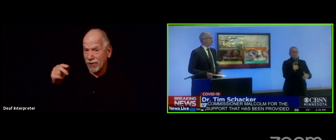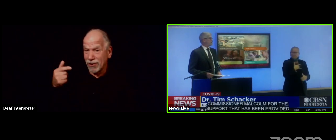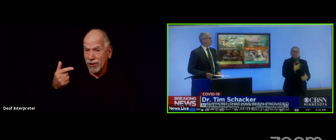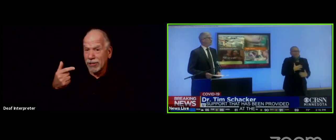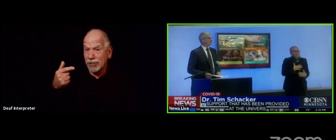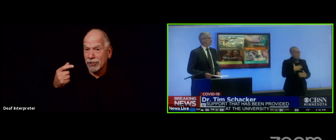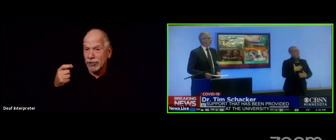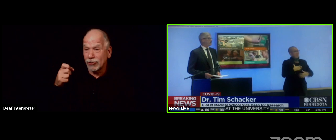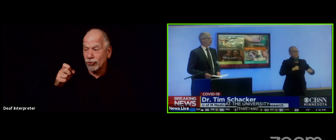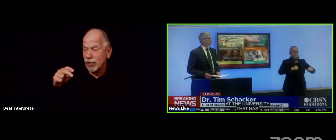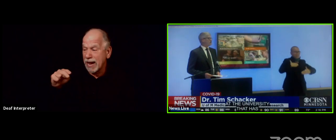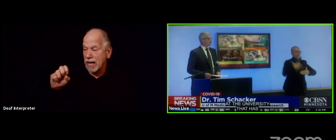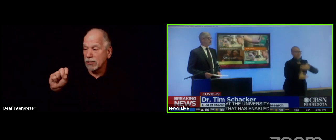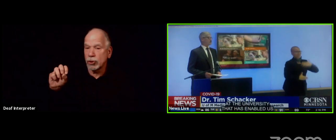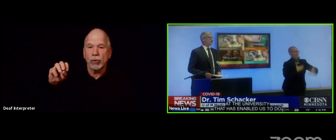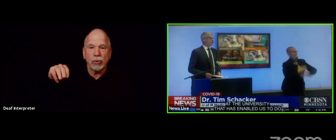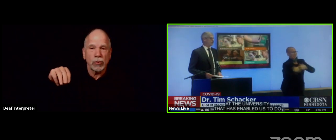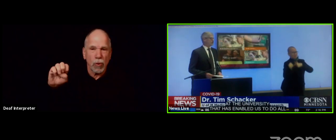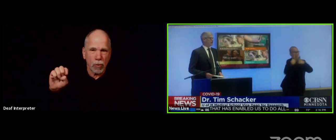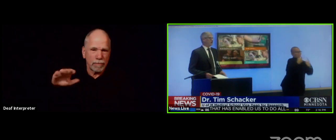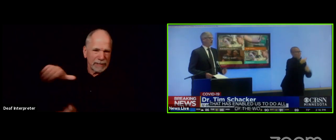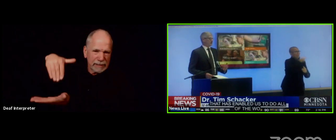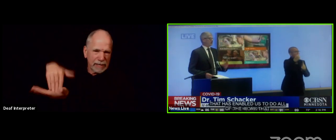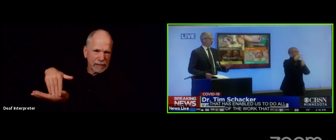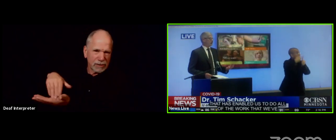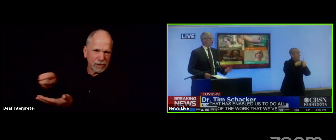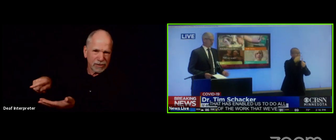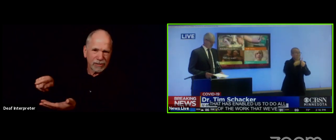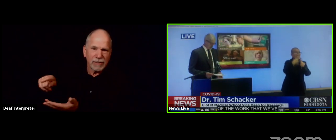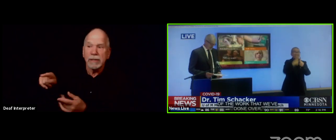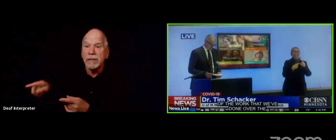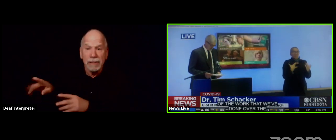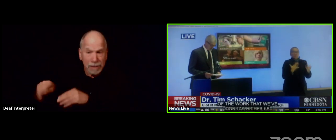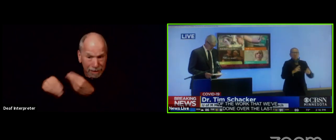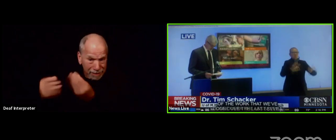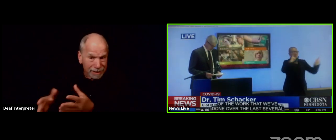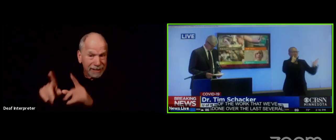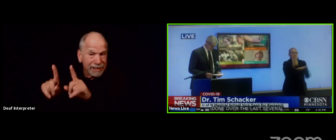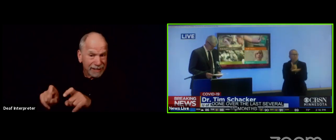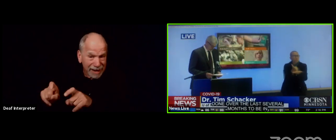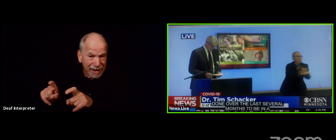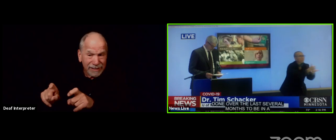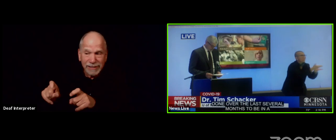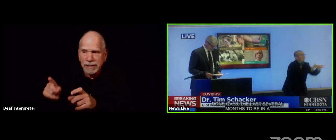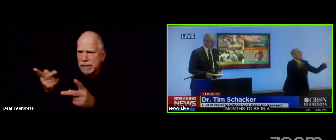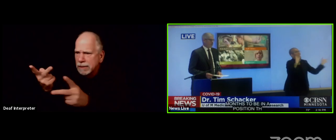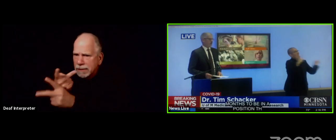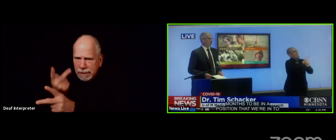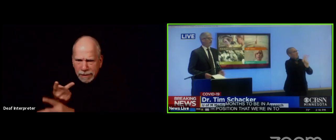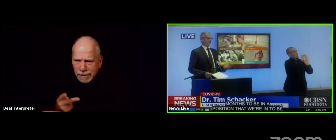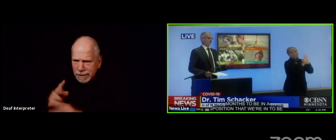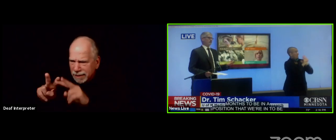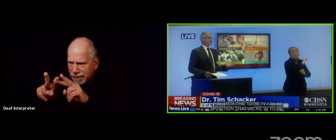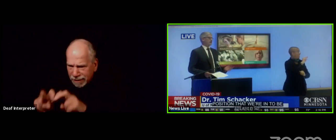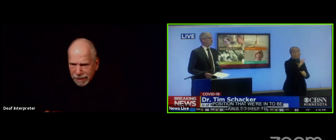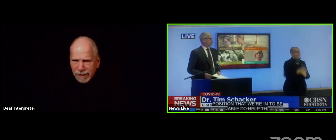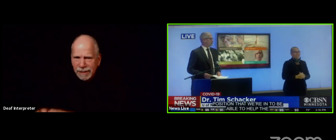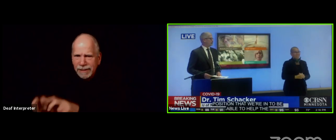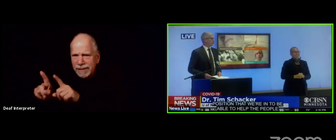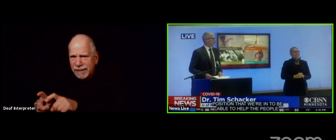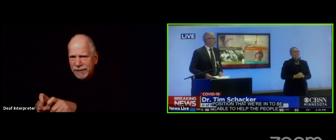done over the last several months, to be in the position that we're in, to be able to help the people of Minnesota. So now, those are